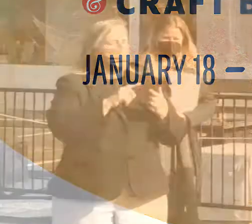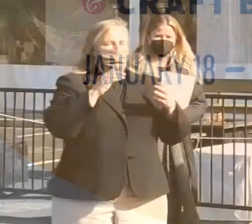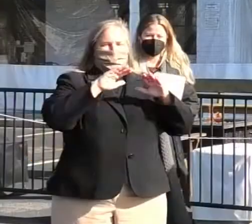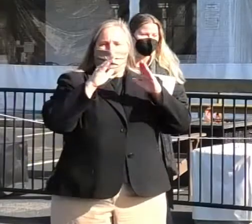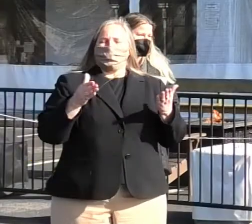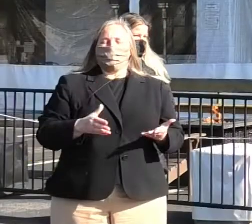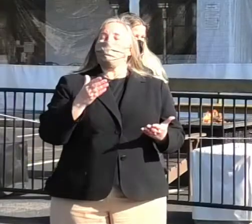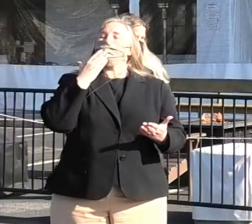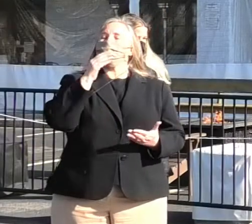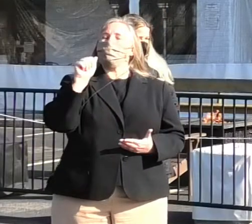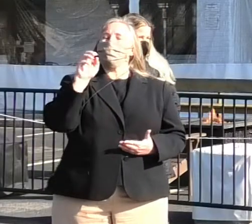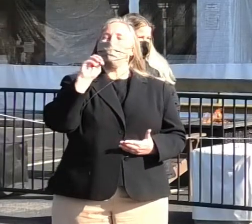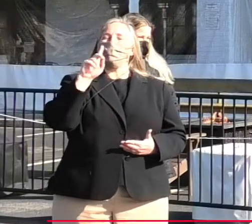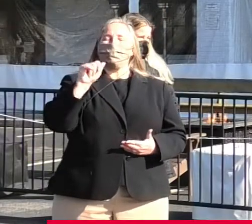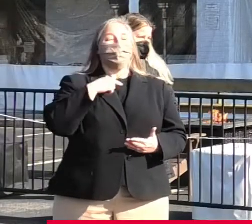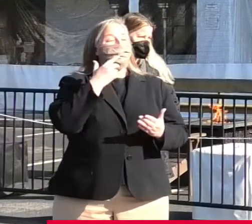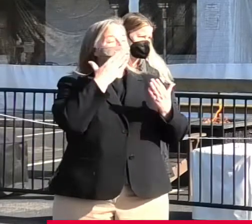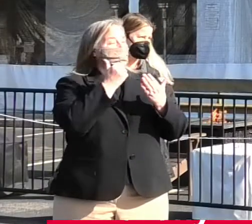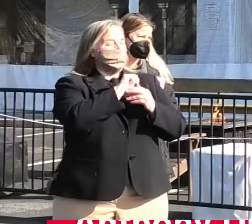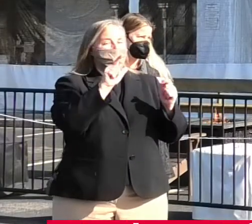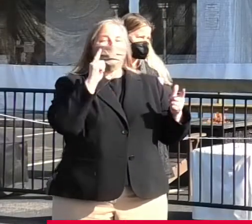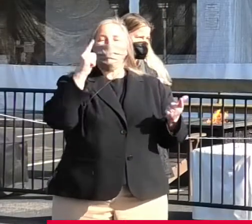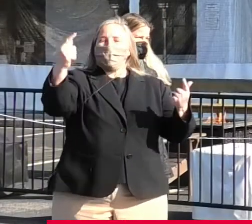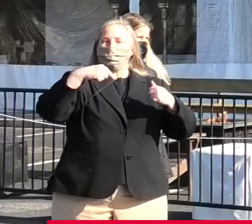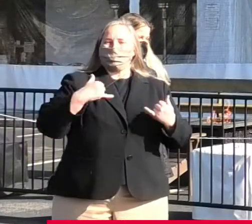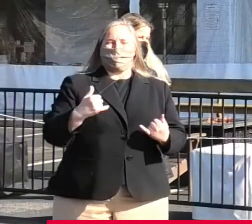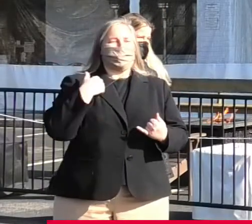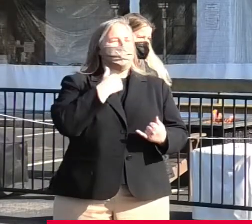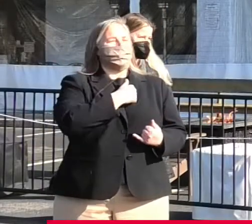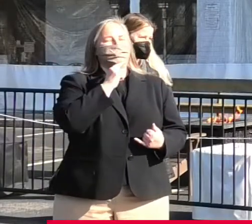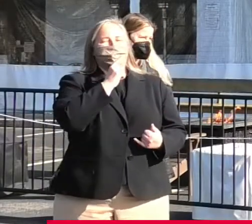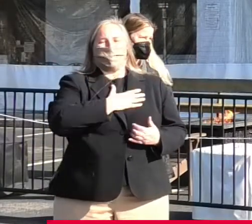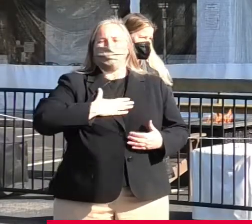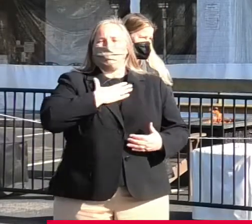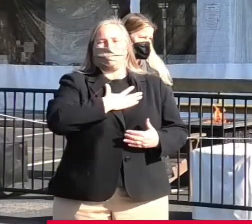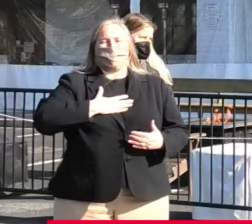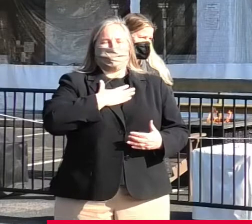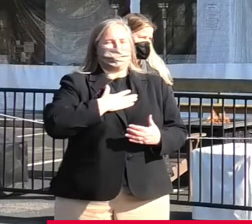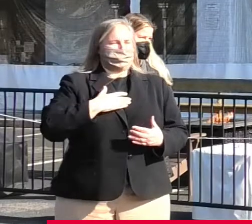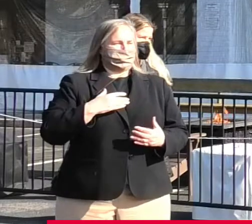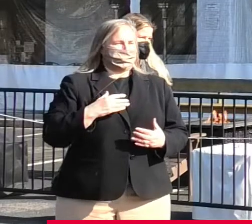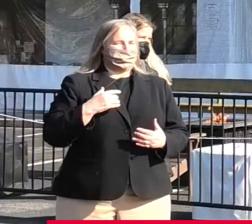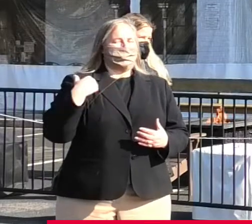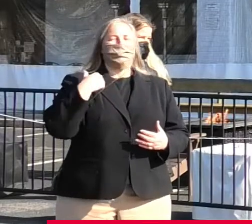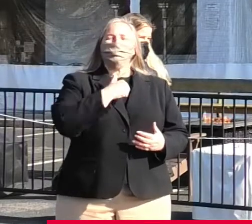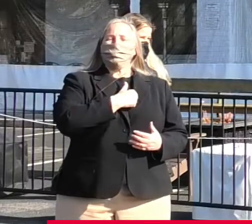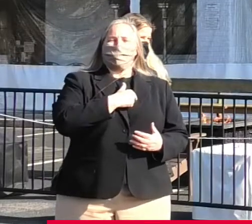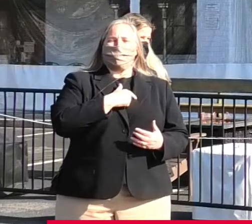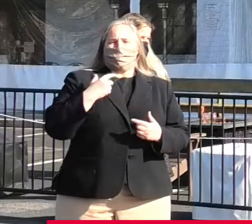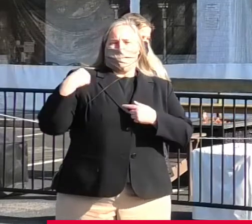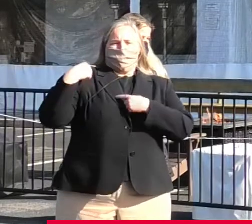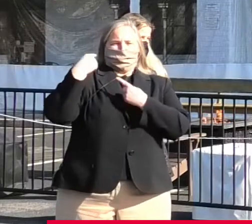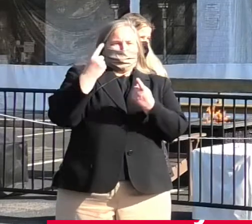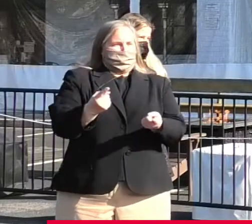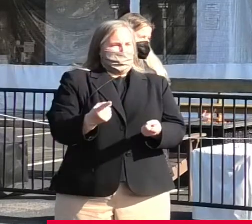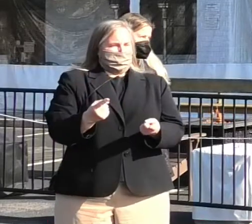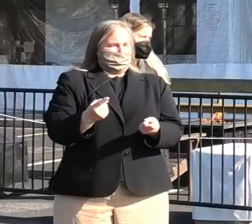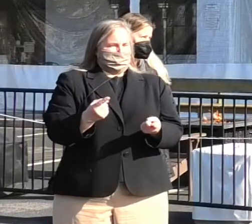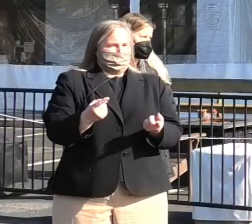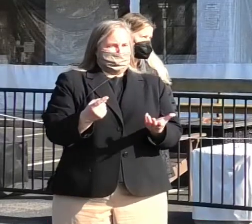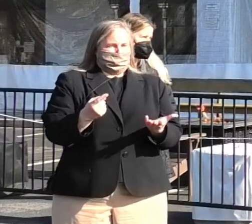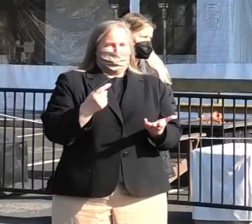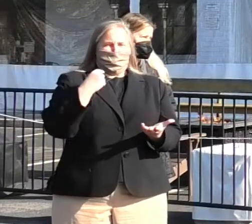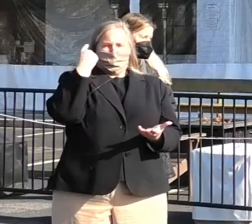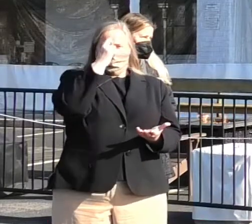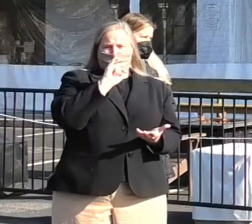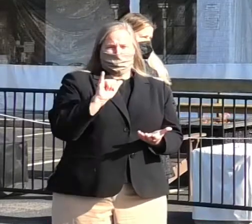Thank you, Amanda. Thank you all for coming out today. We really appreciate it. We, over the last, it looks